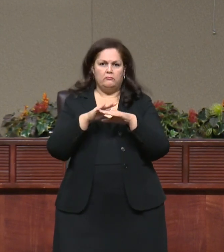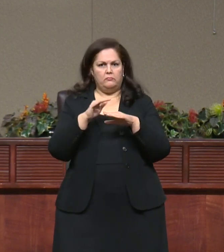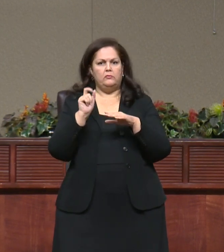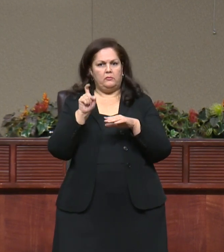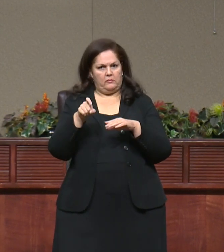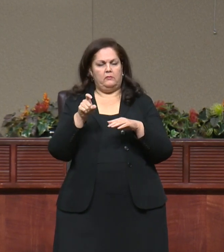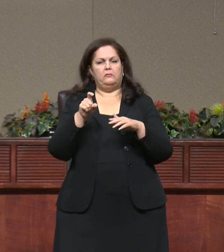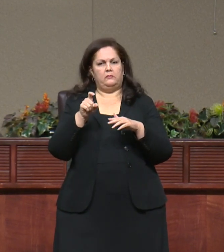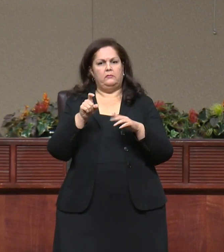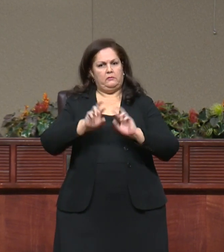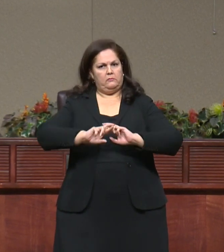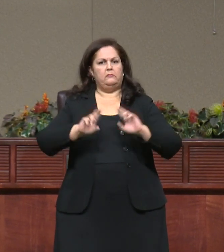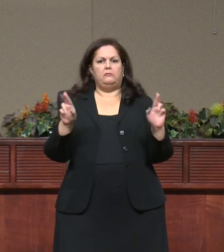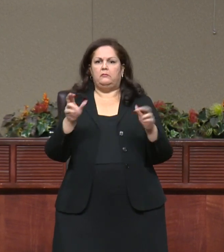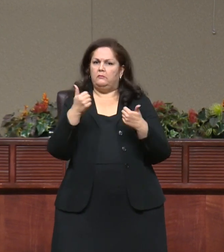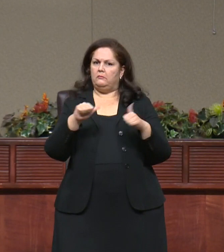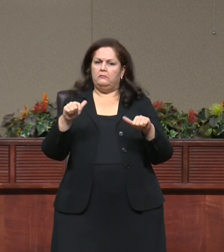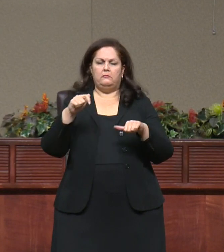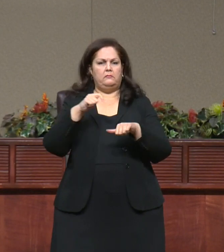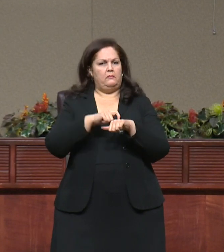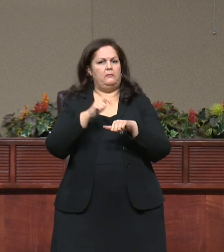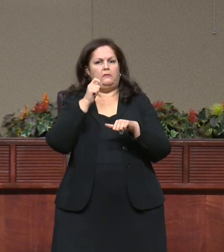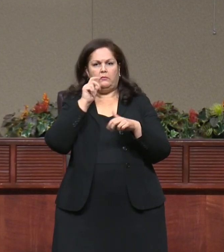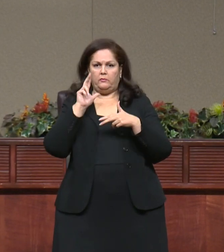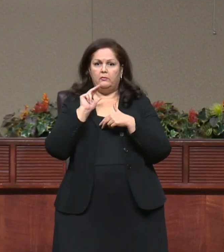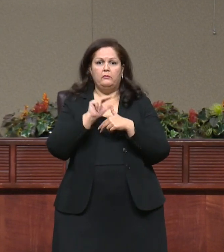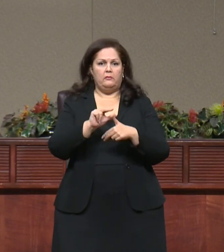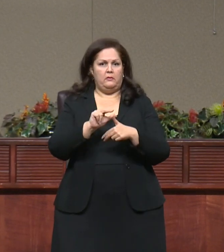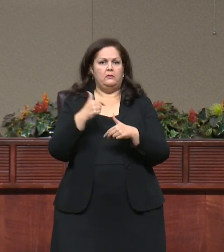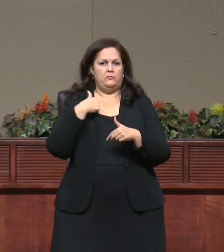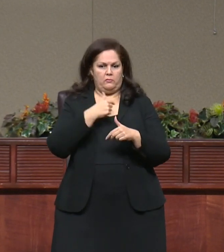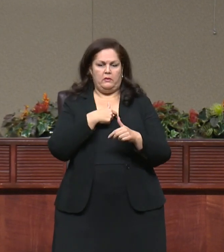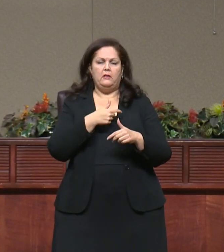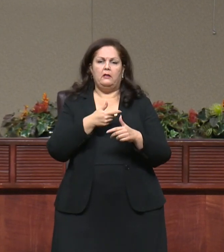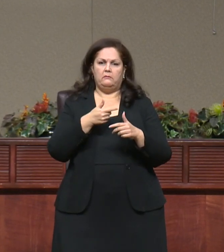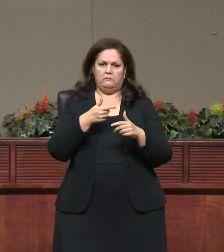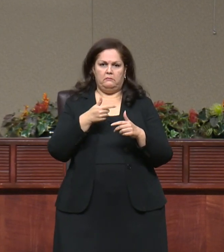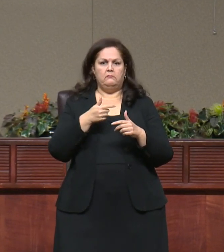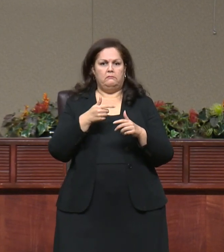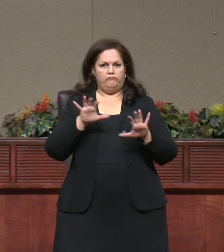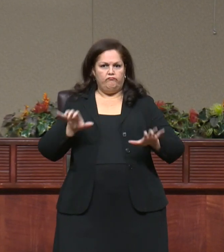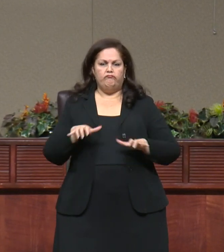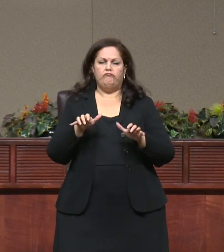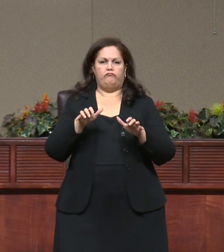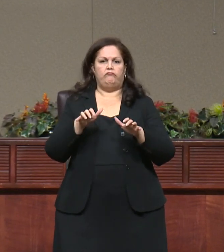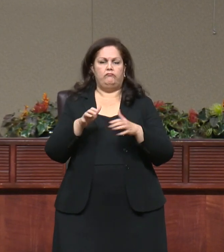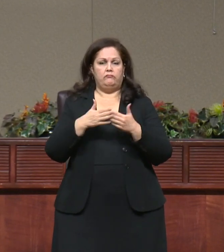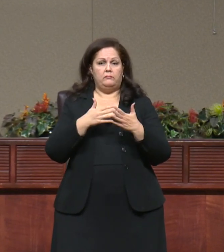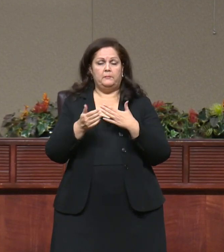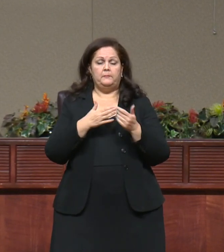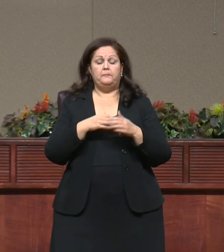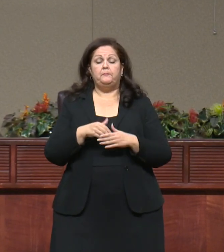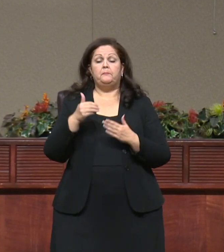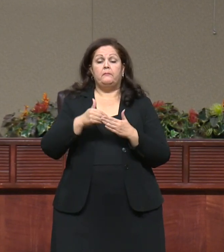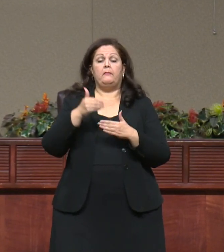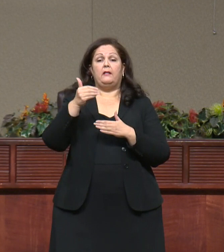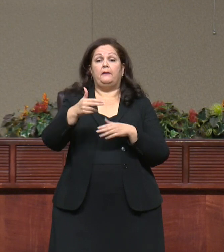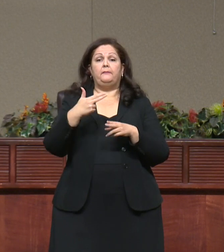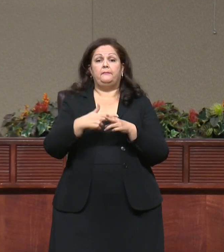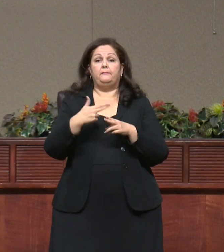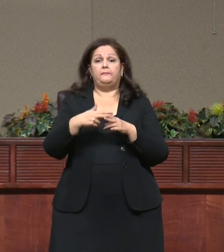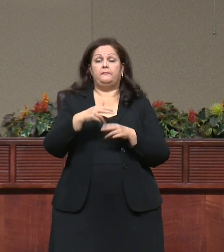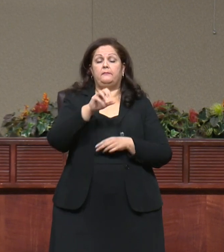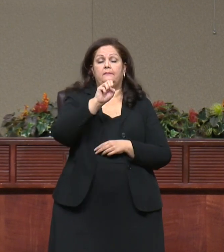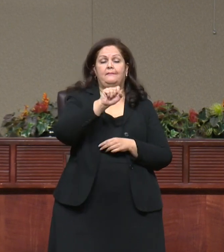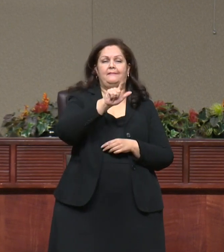hurricane ready so that we can respond to whatever comes our way. The next named storms will be